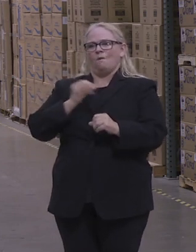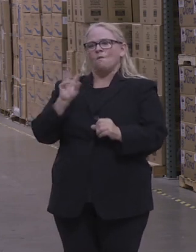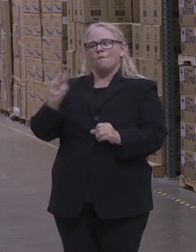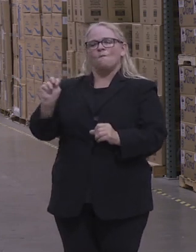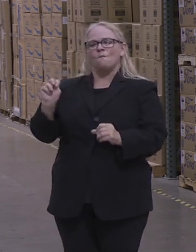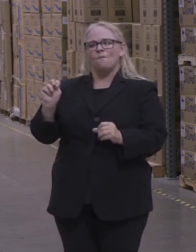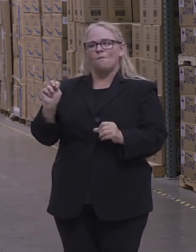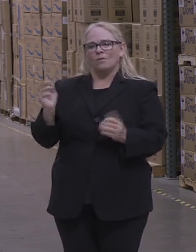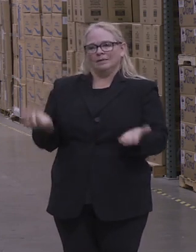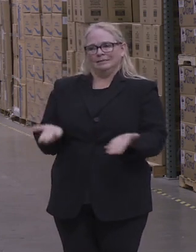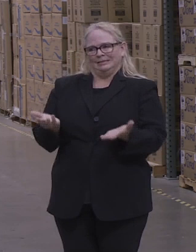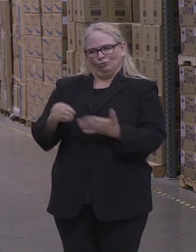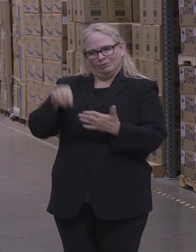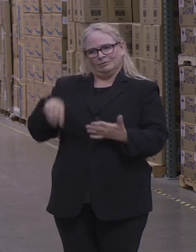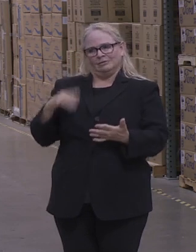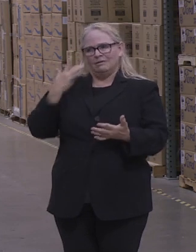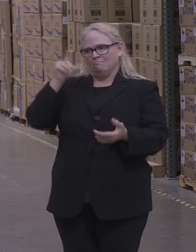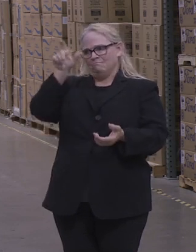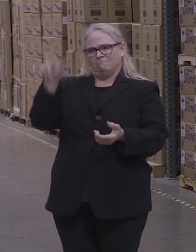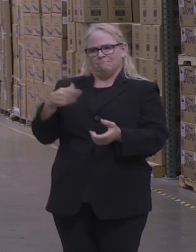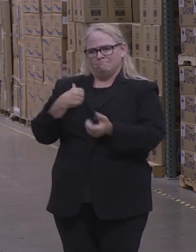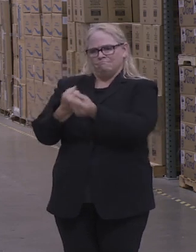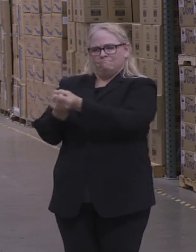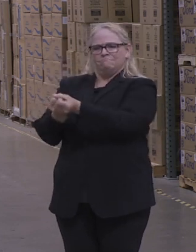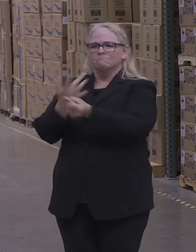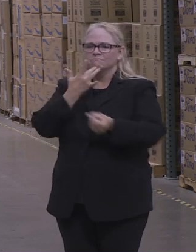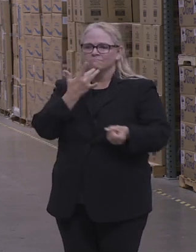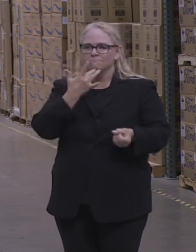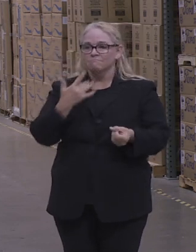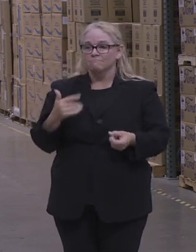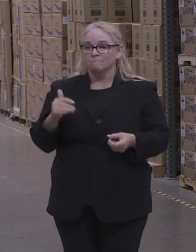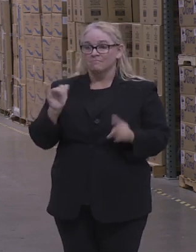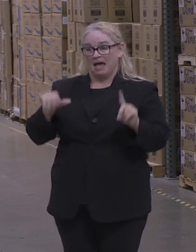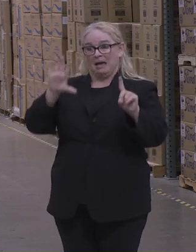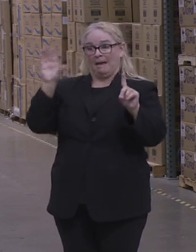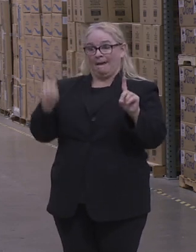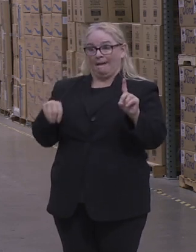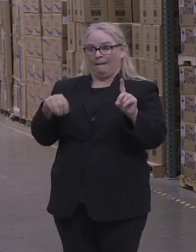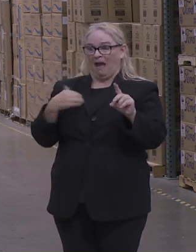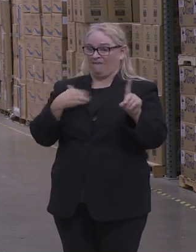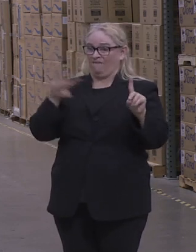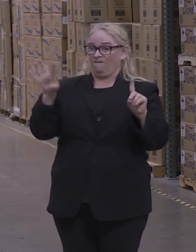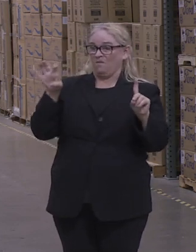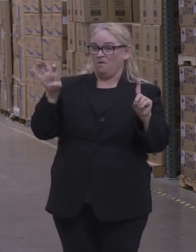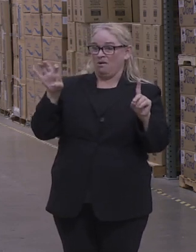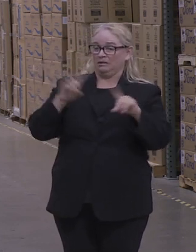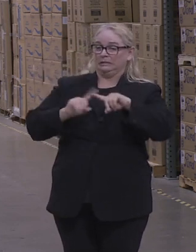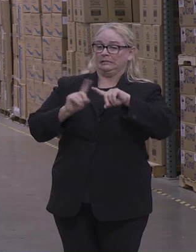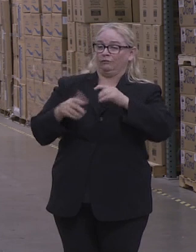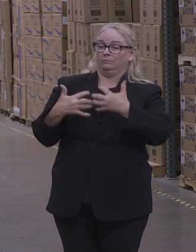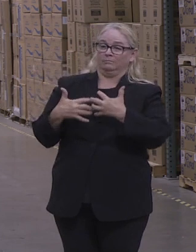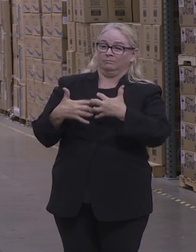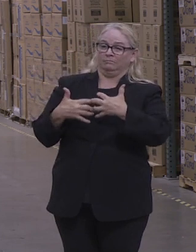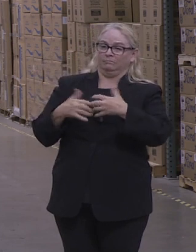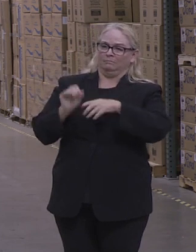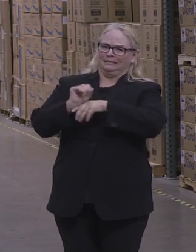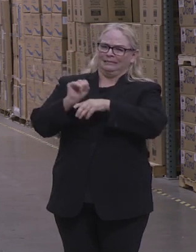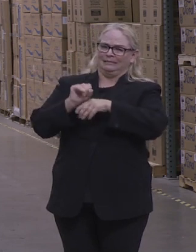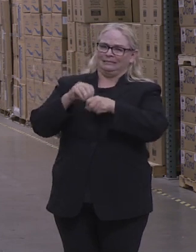site, which now has over 400 California-based manufacturers, providing